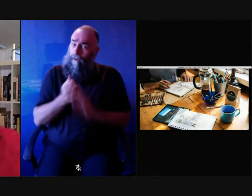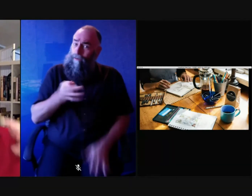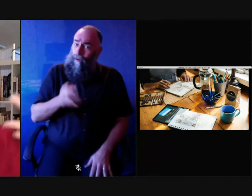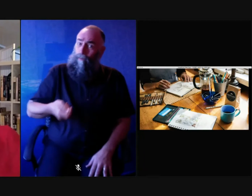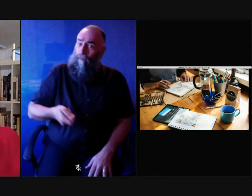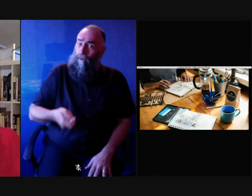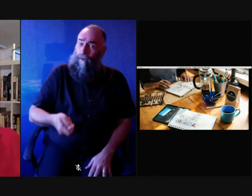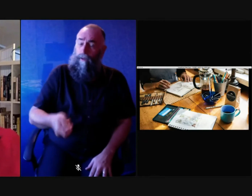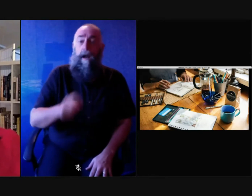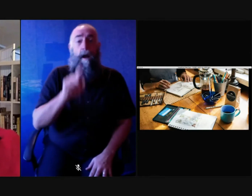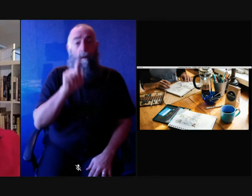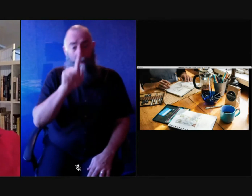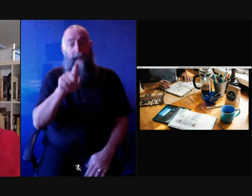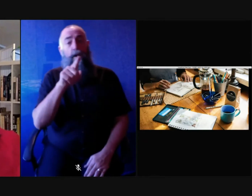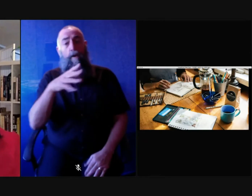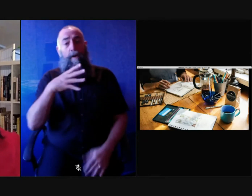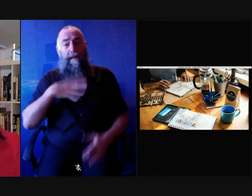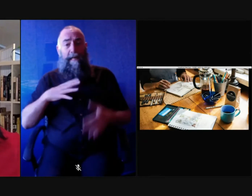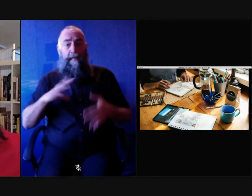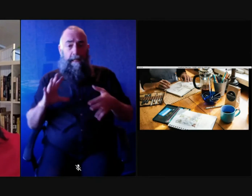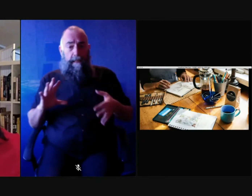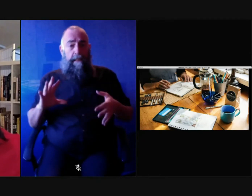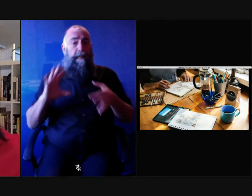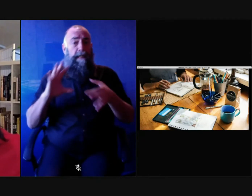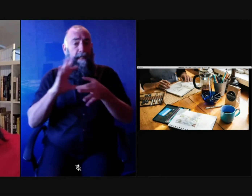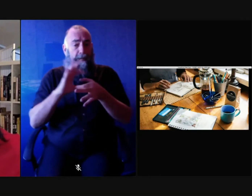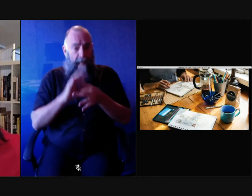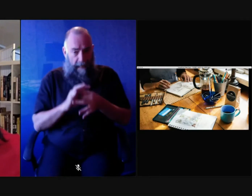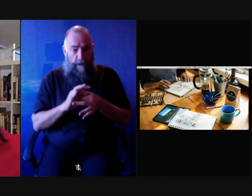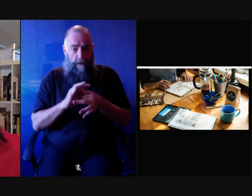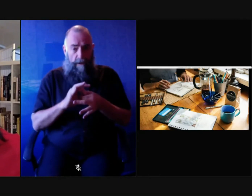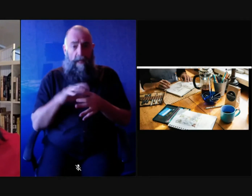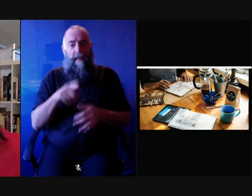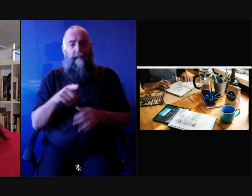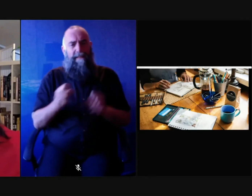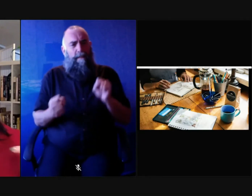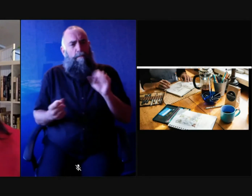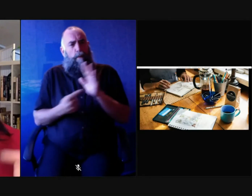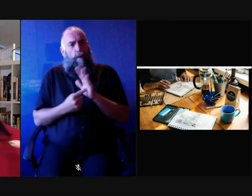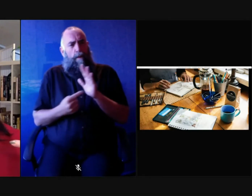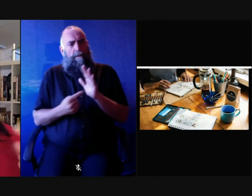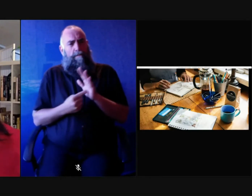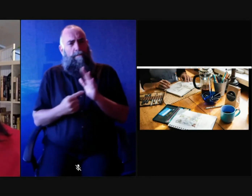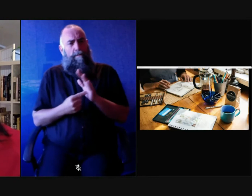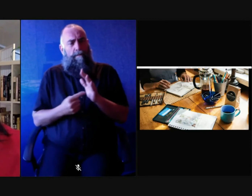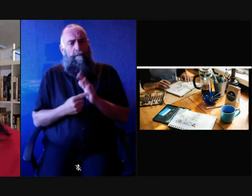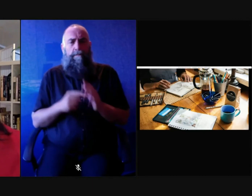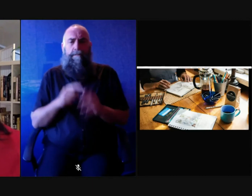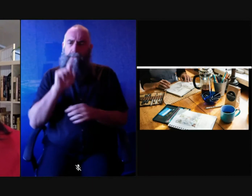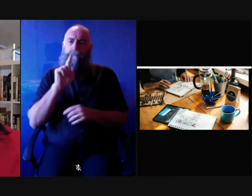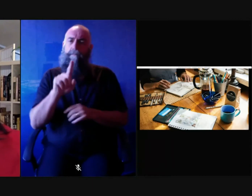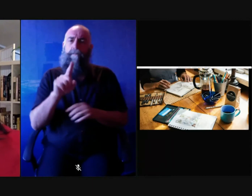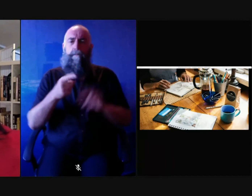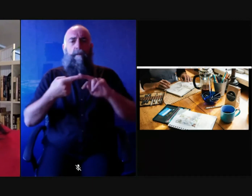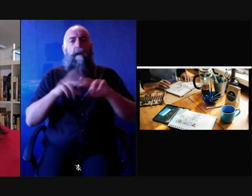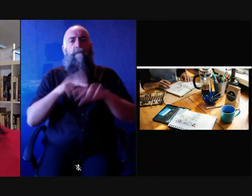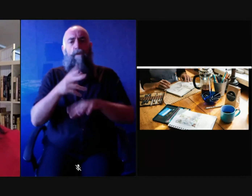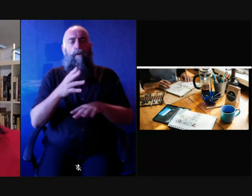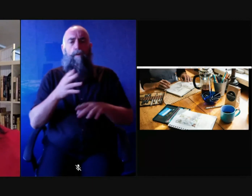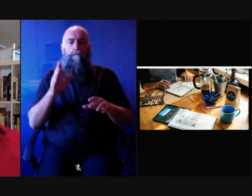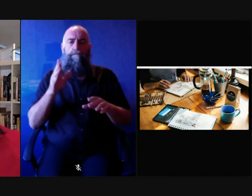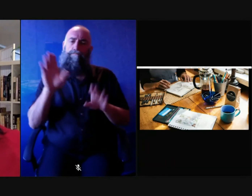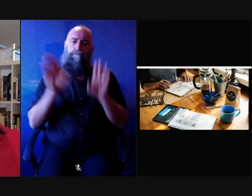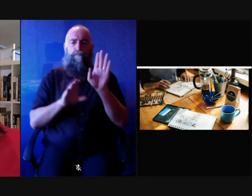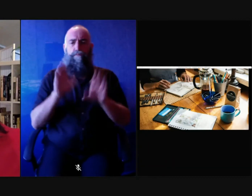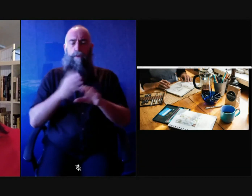That disconnection plagues a lot of us. So I just wanted to mention that in terms of making new work. If you don't feel like